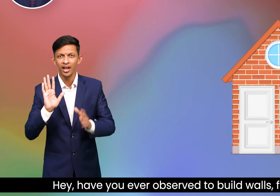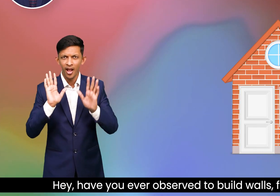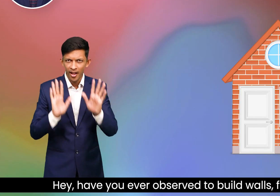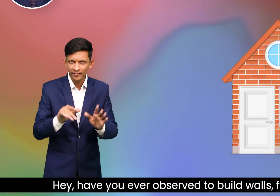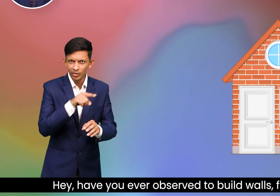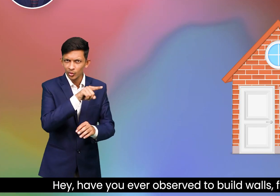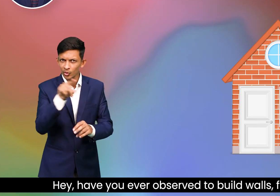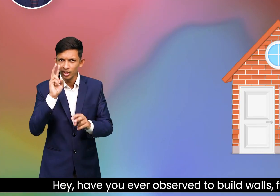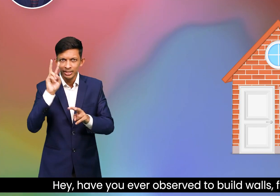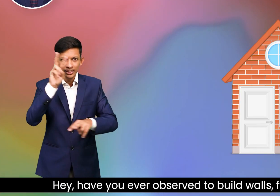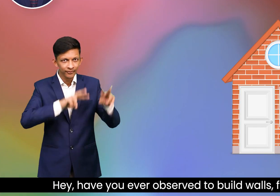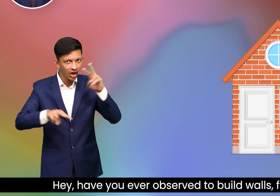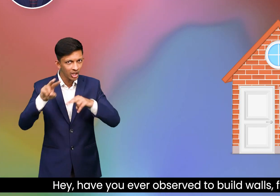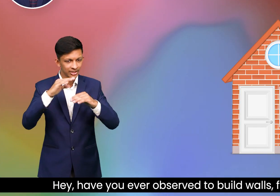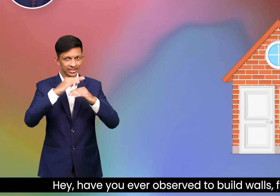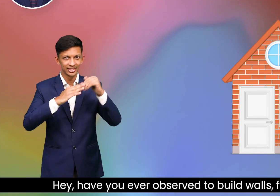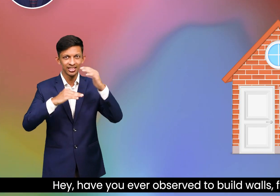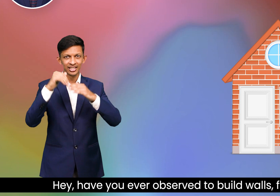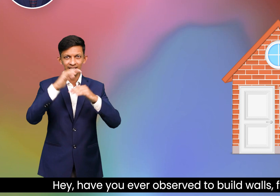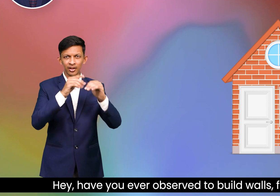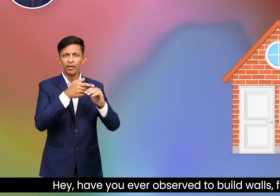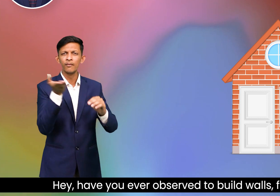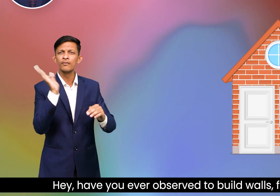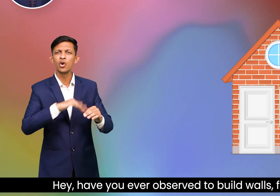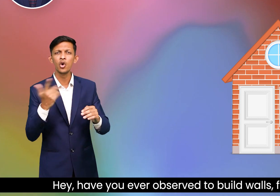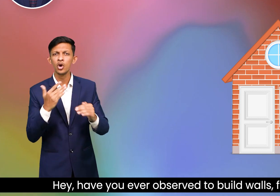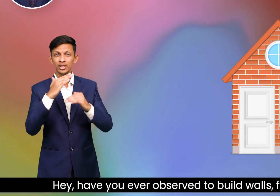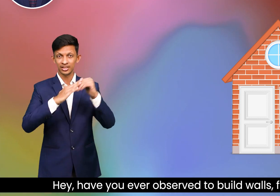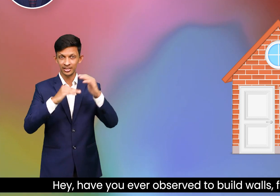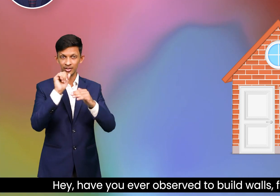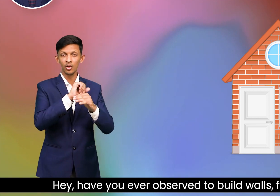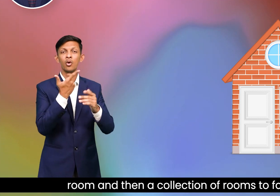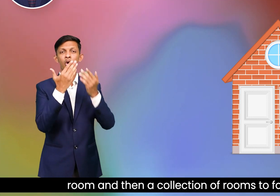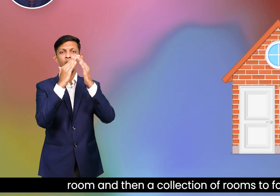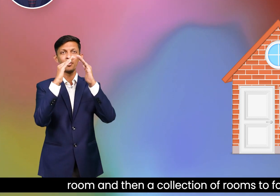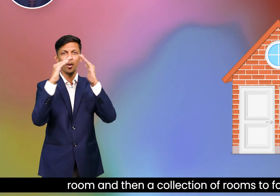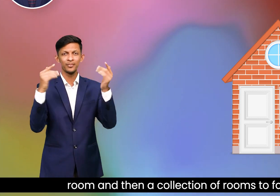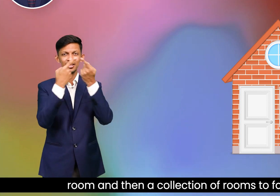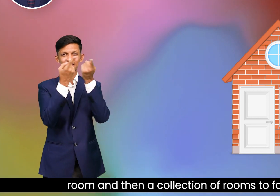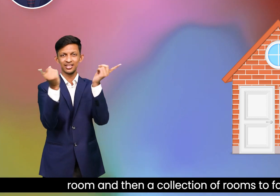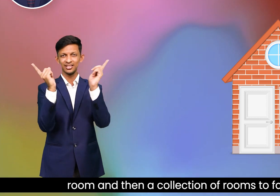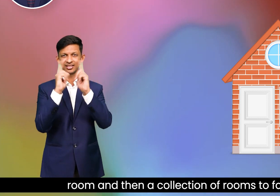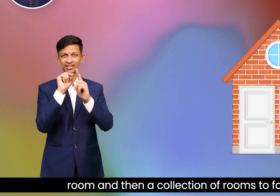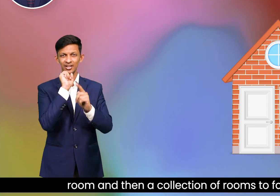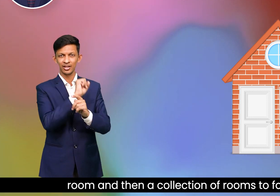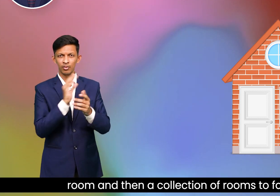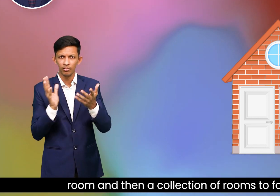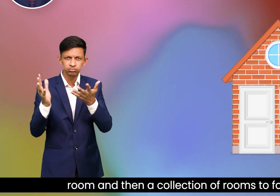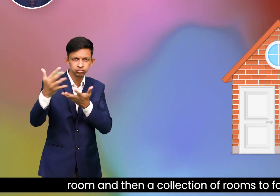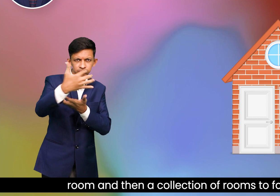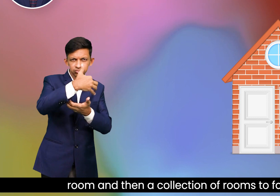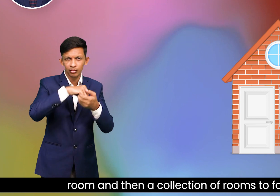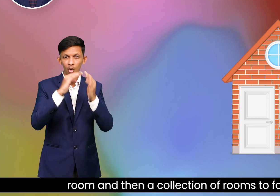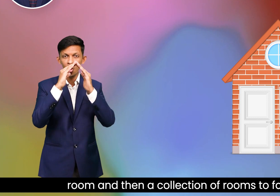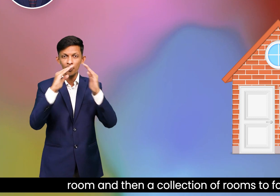Hey, have you ever observed to build walls? From these walls, a room and then a collection of rooms to